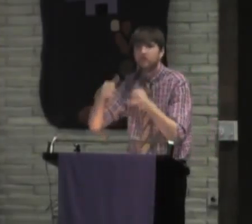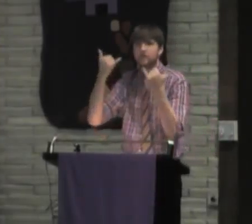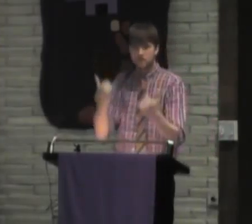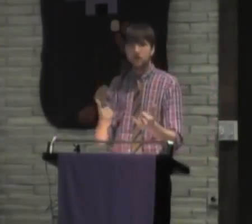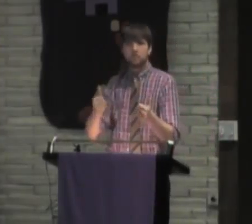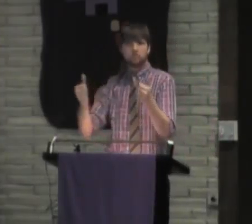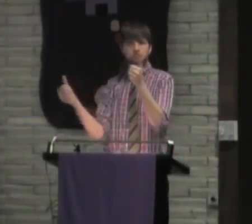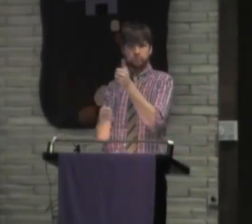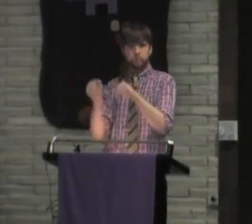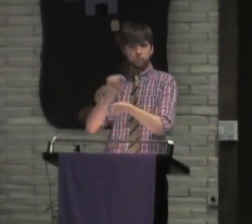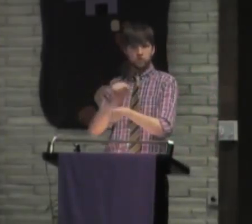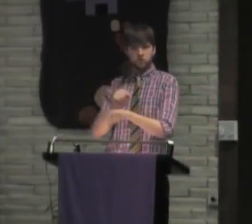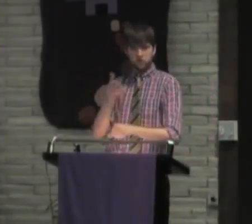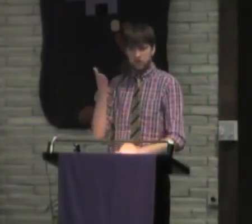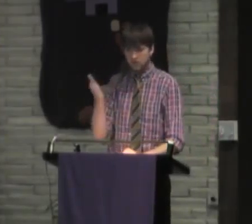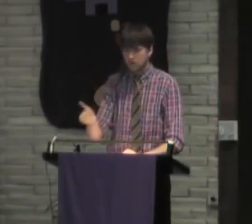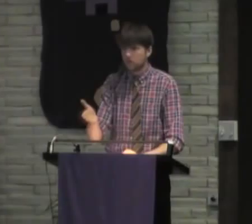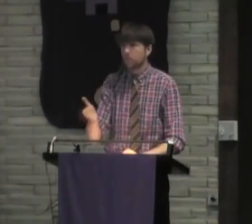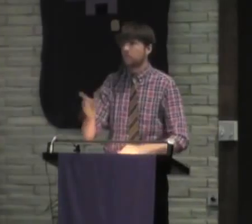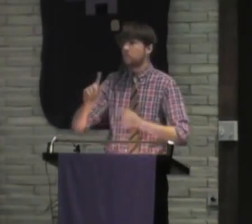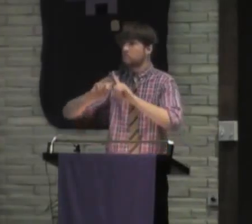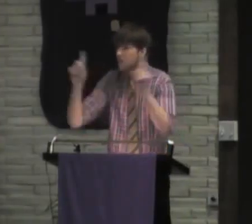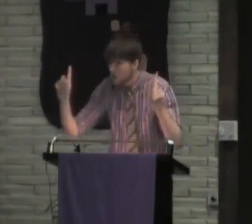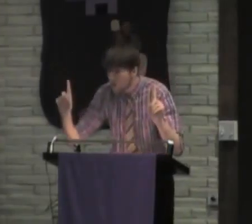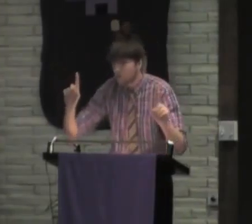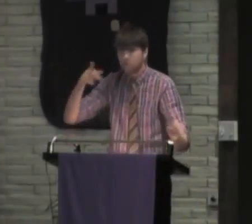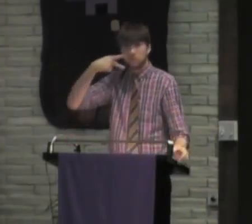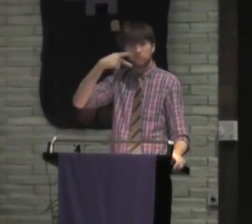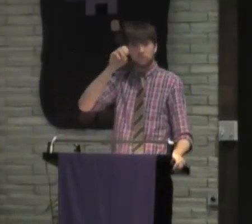Later, the Persian army had conquered them, so now they work under the Persians. But